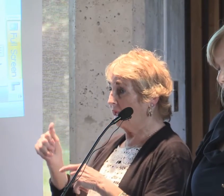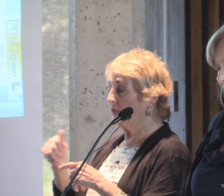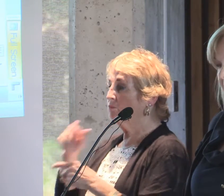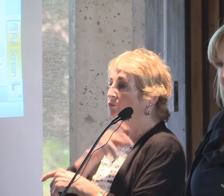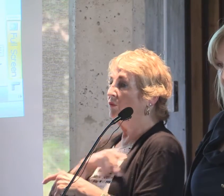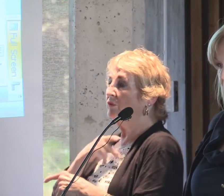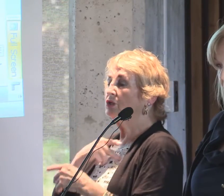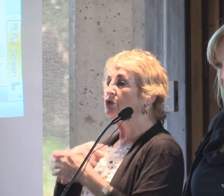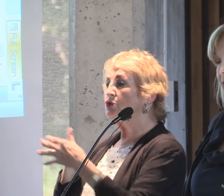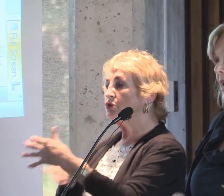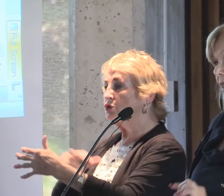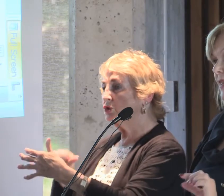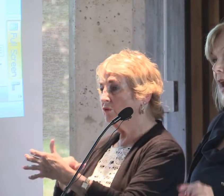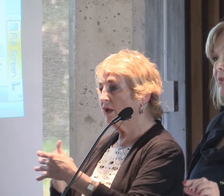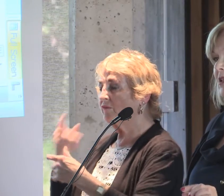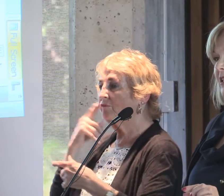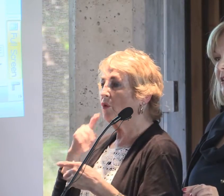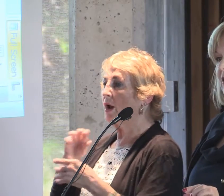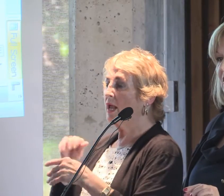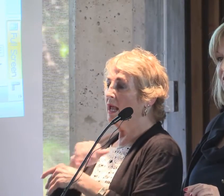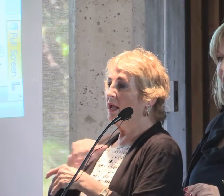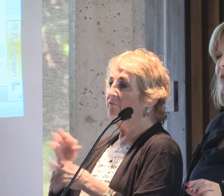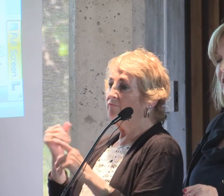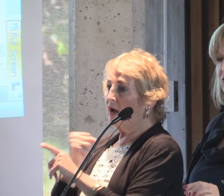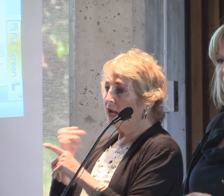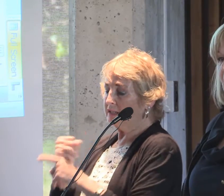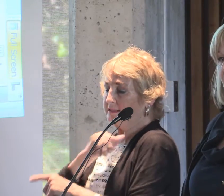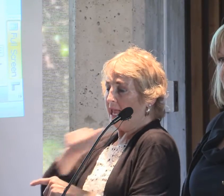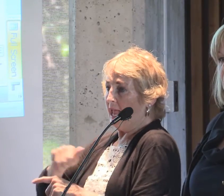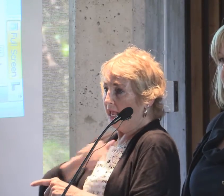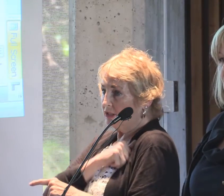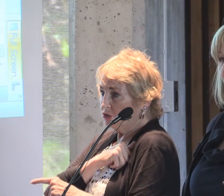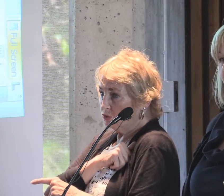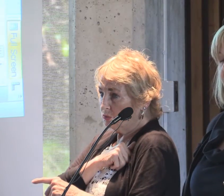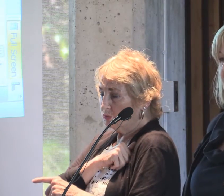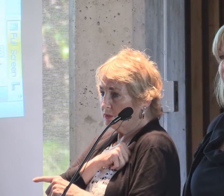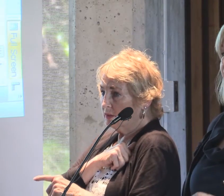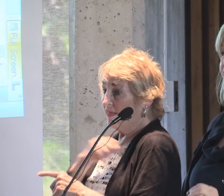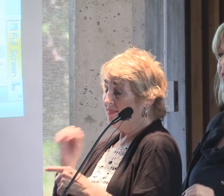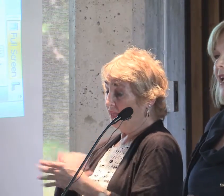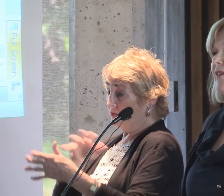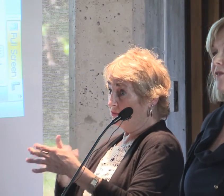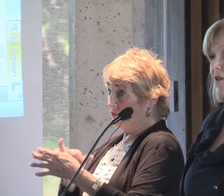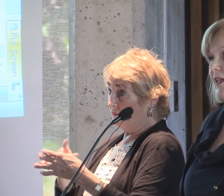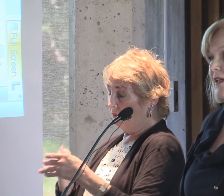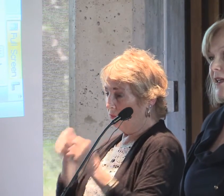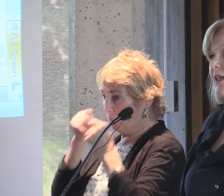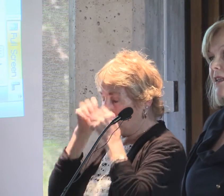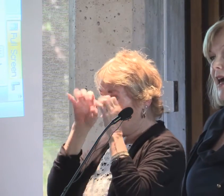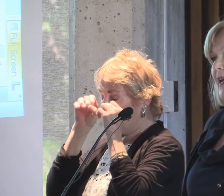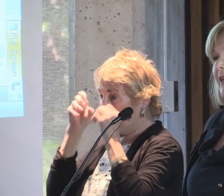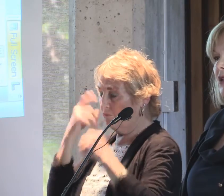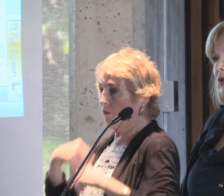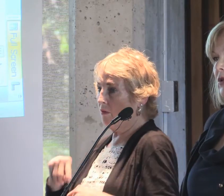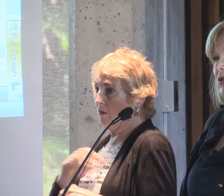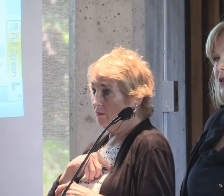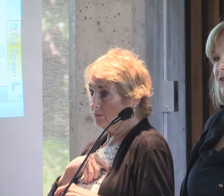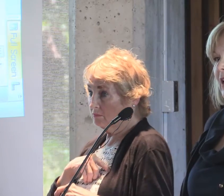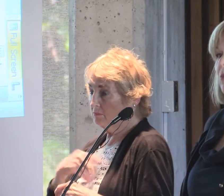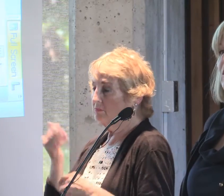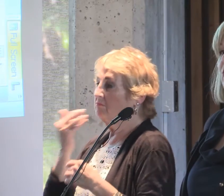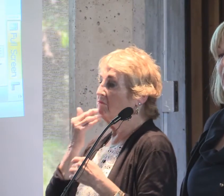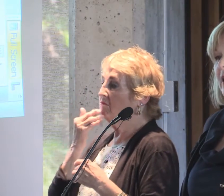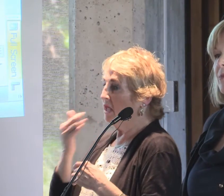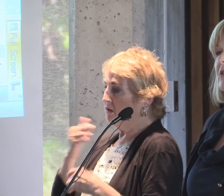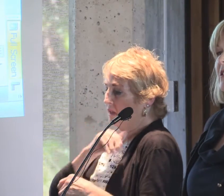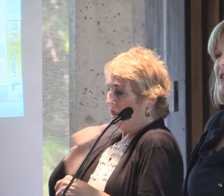Towards Violence and Abuse. And that particular survey was a real eye-opener to all of us. Thankfully, in that attitudinal